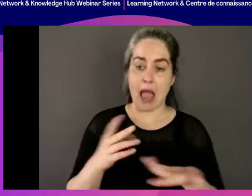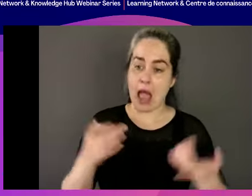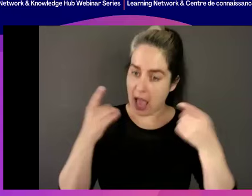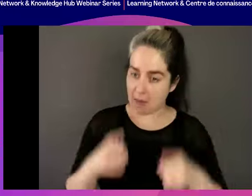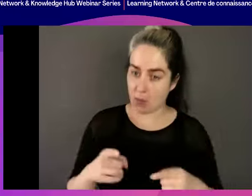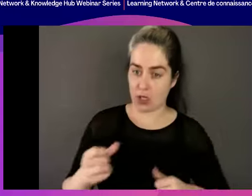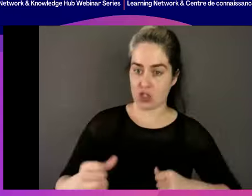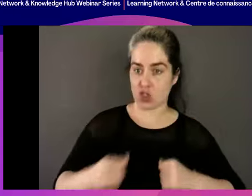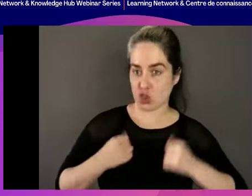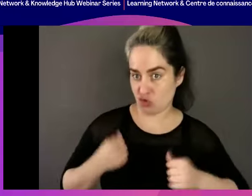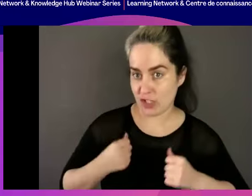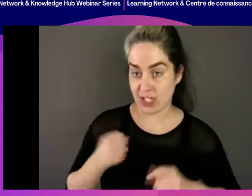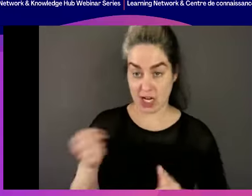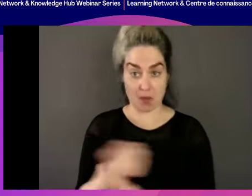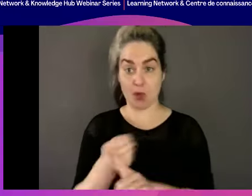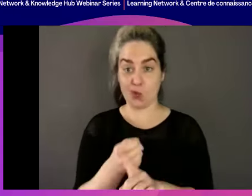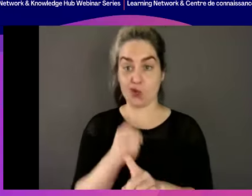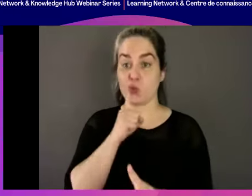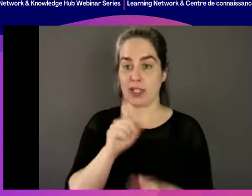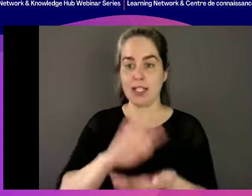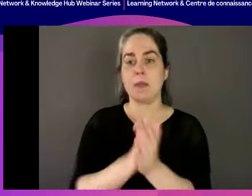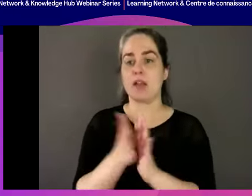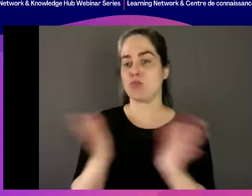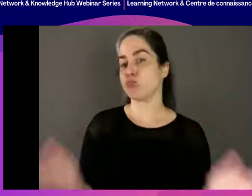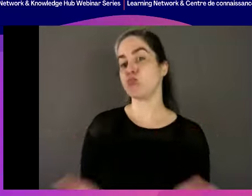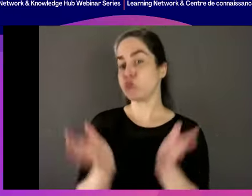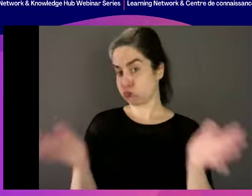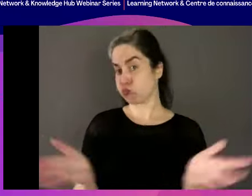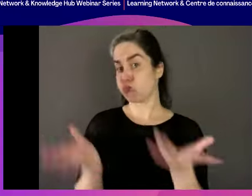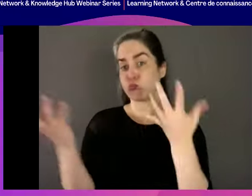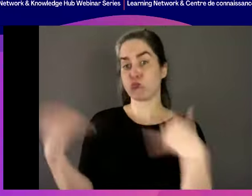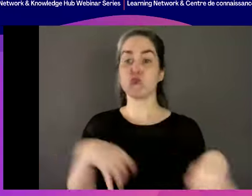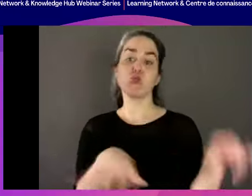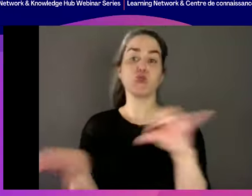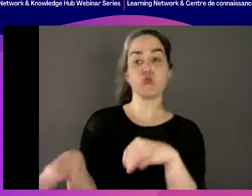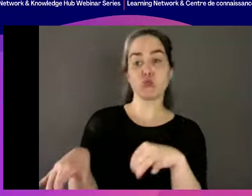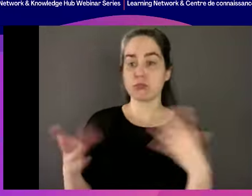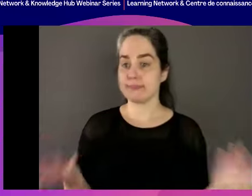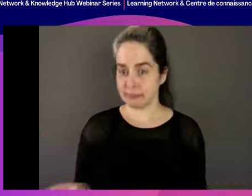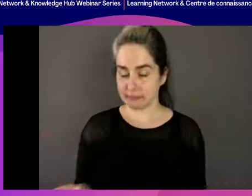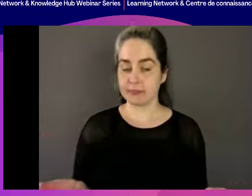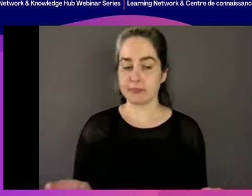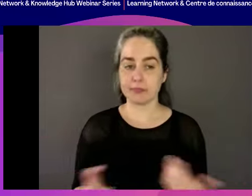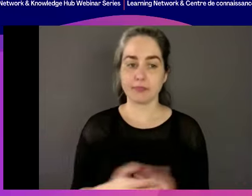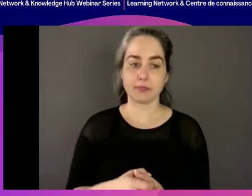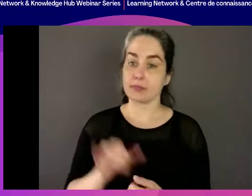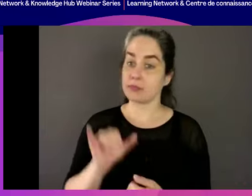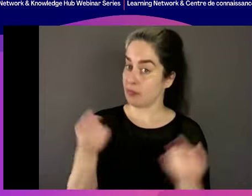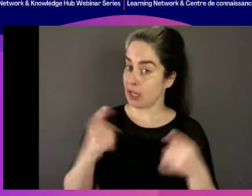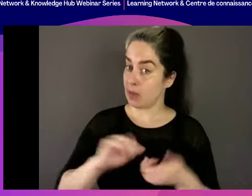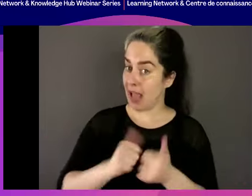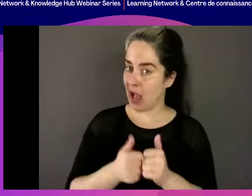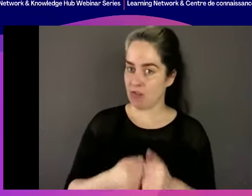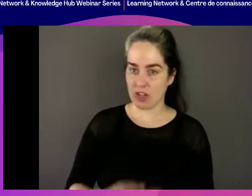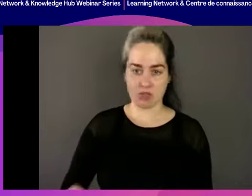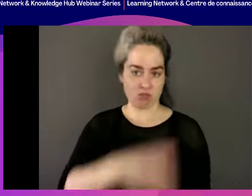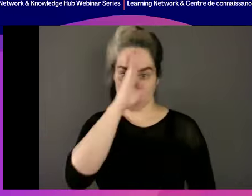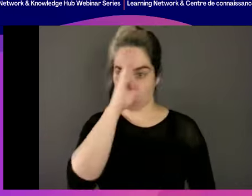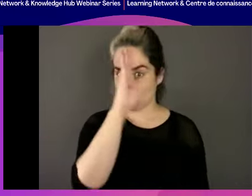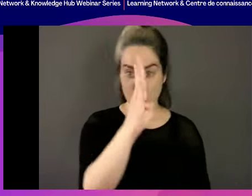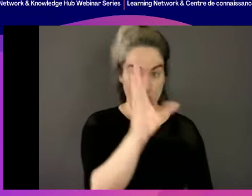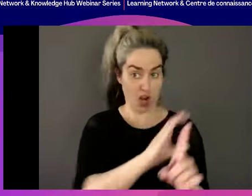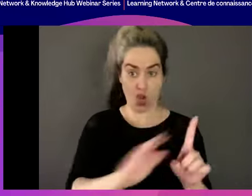actually fostered and encouraged. This occurred through explicit cultural shaming